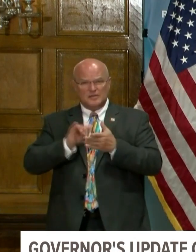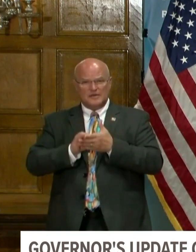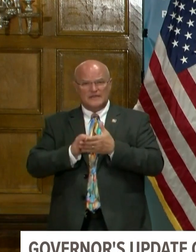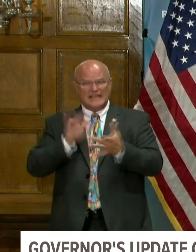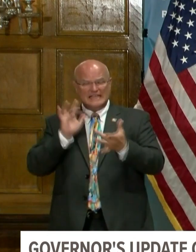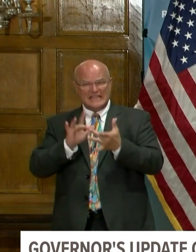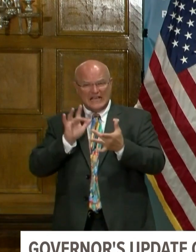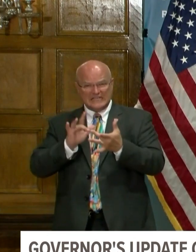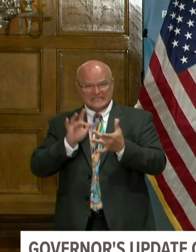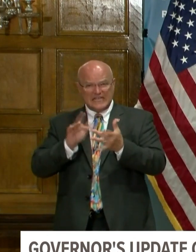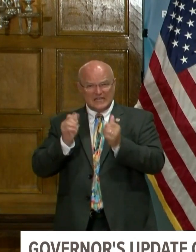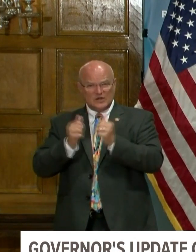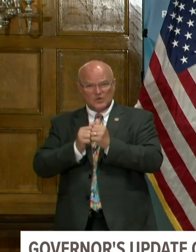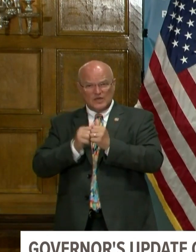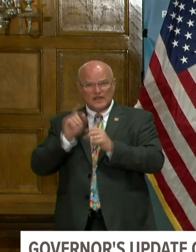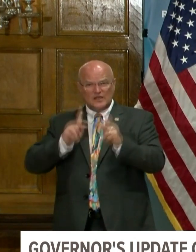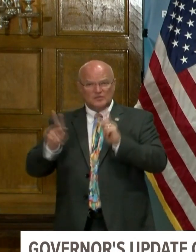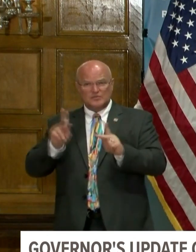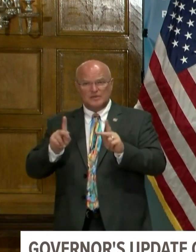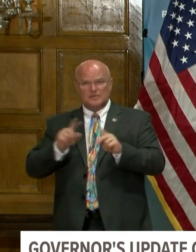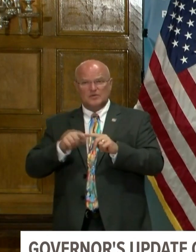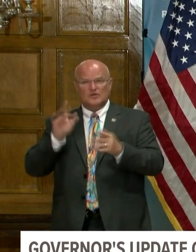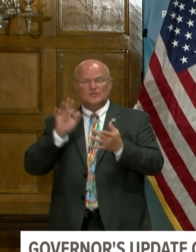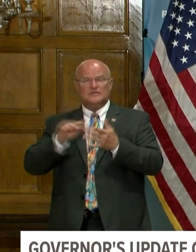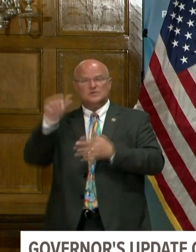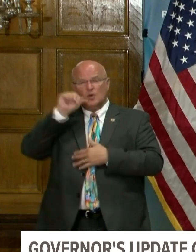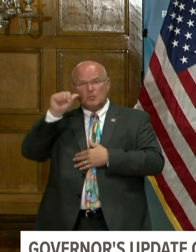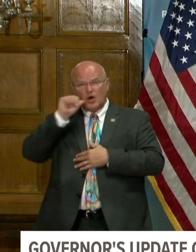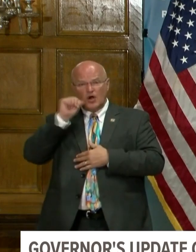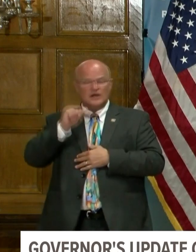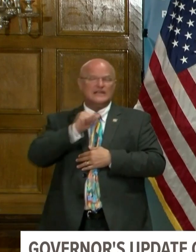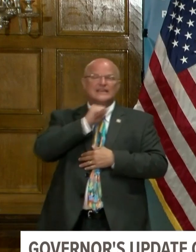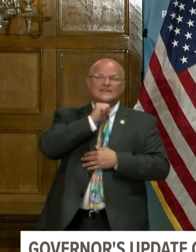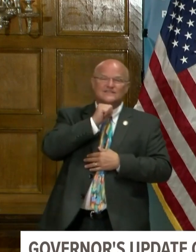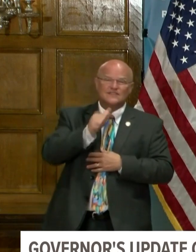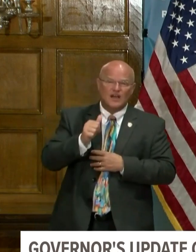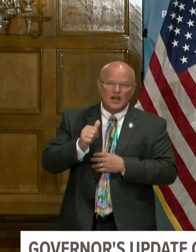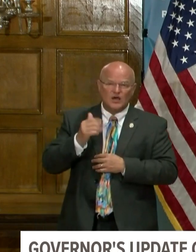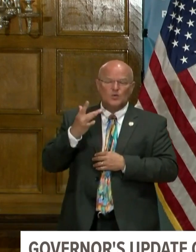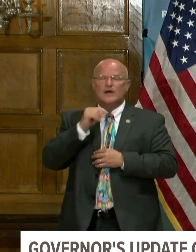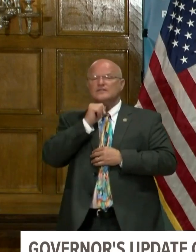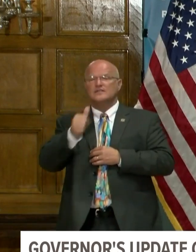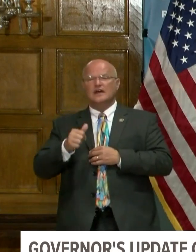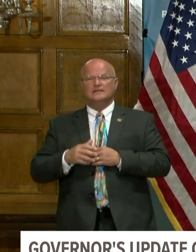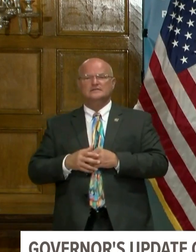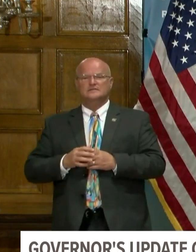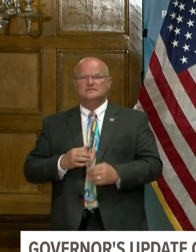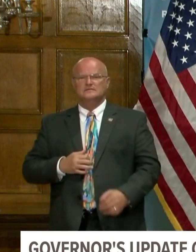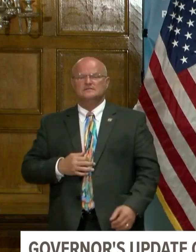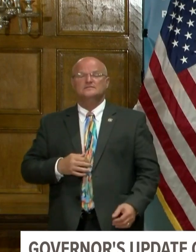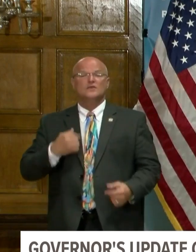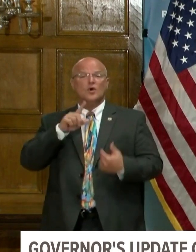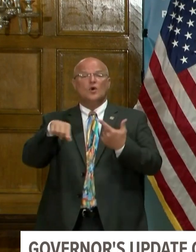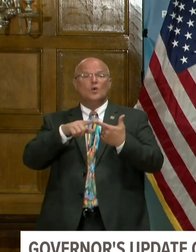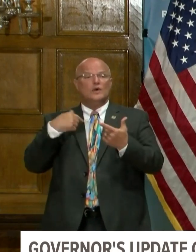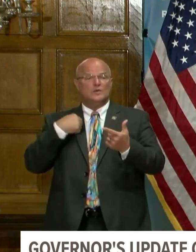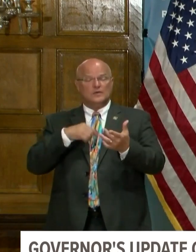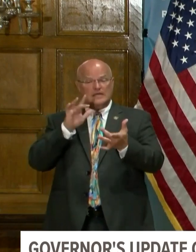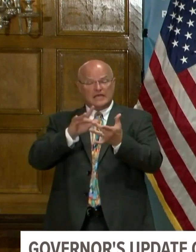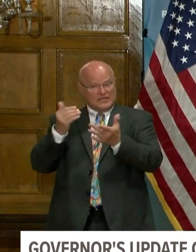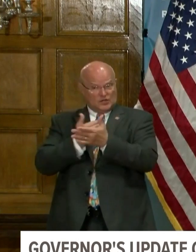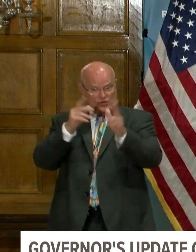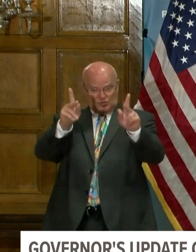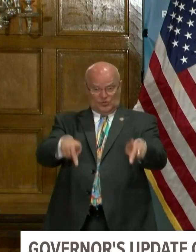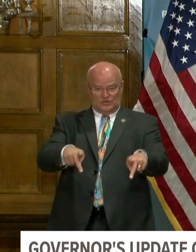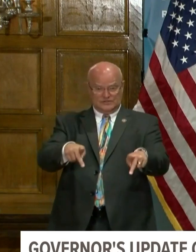into contact with those people who have been to a bar? And if not, why are we not? When we contact a new